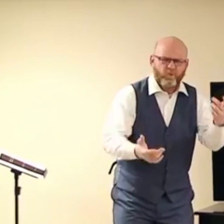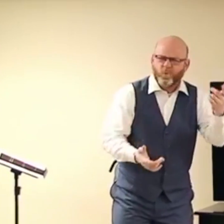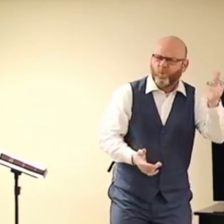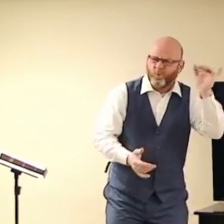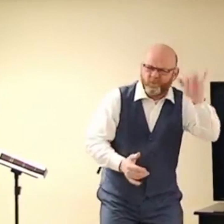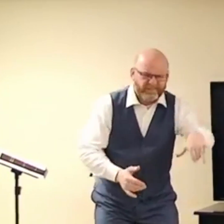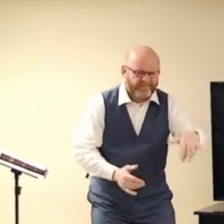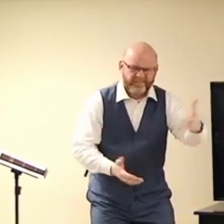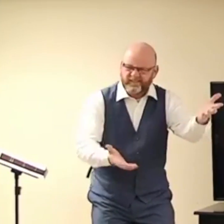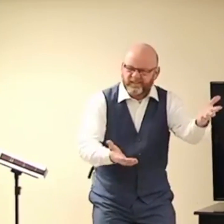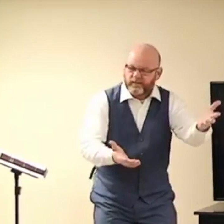What was his purpose?